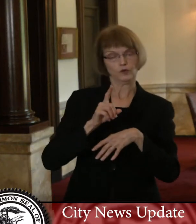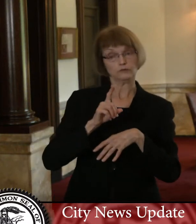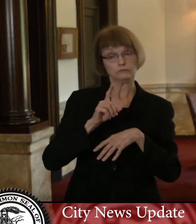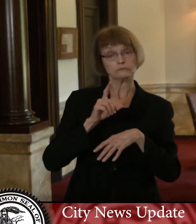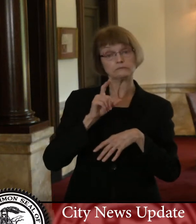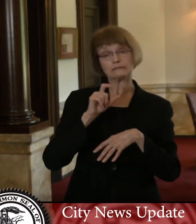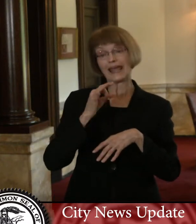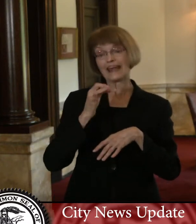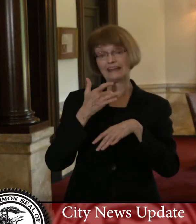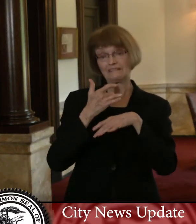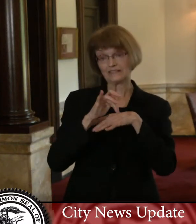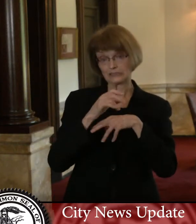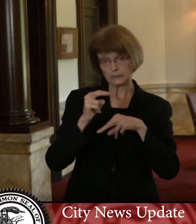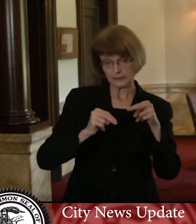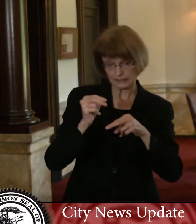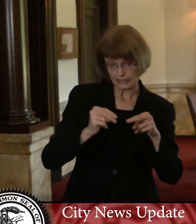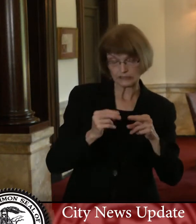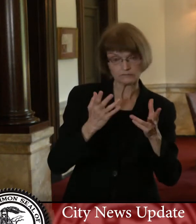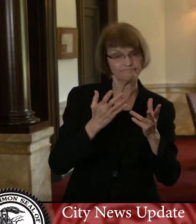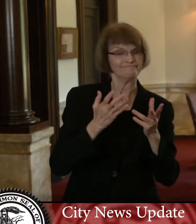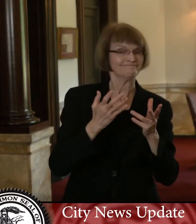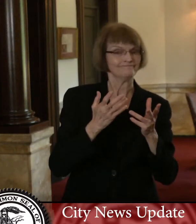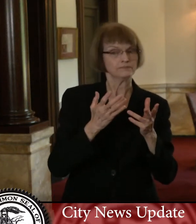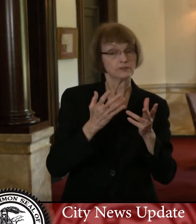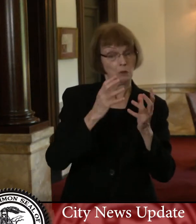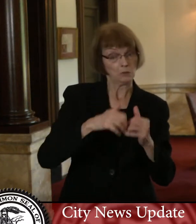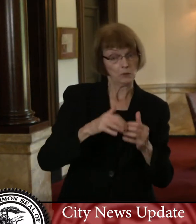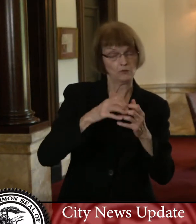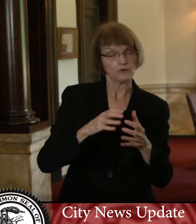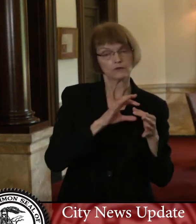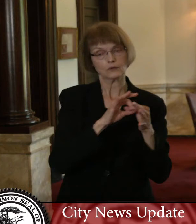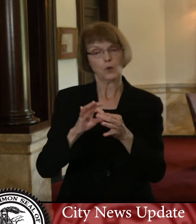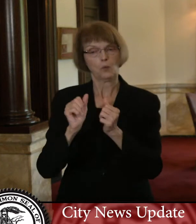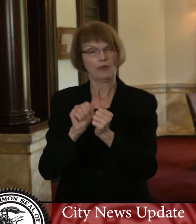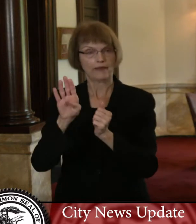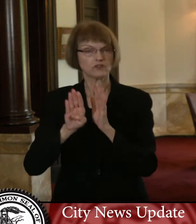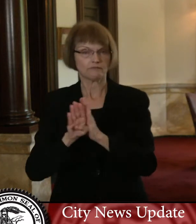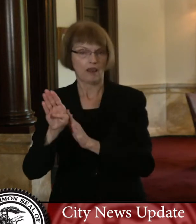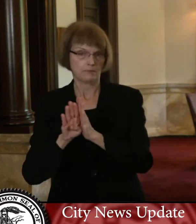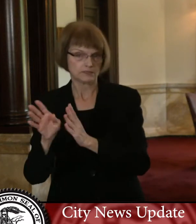any existing developments around town. Wonderful.